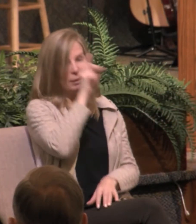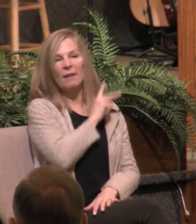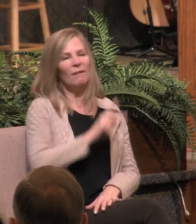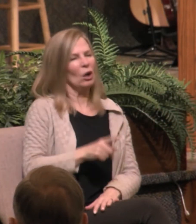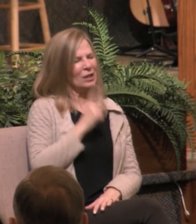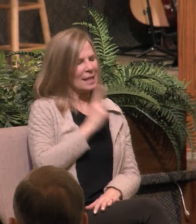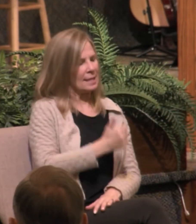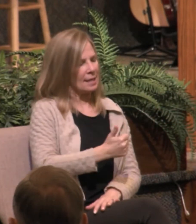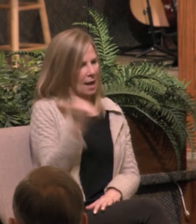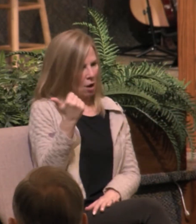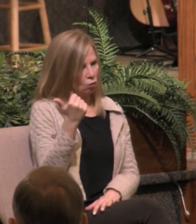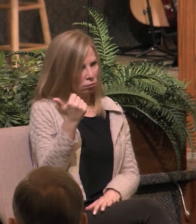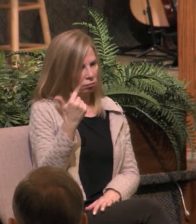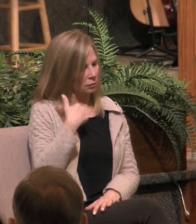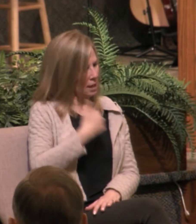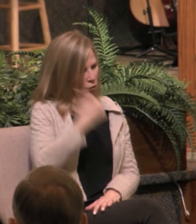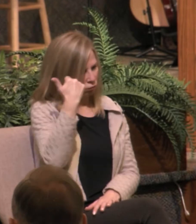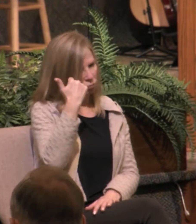guys get out of here.